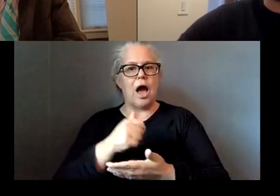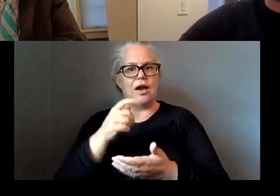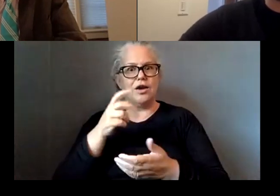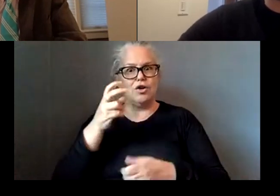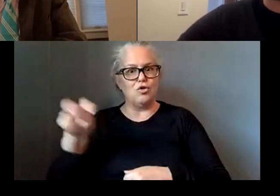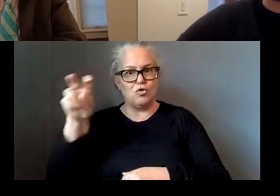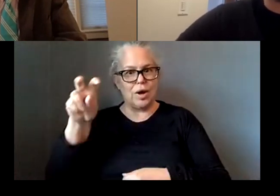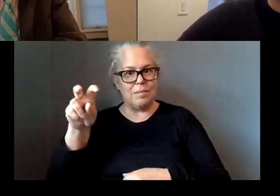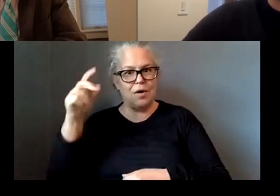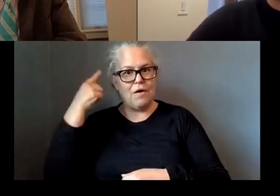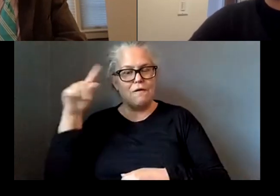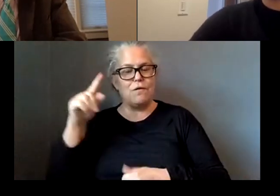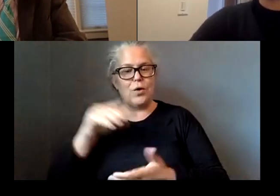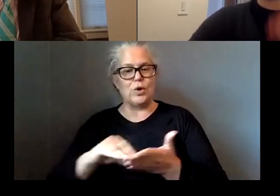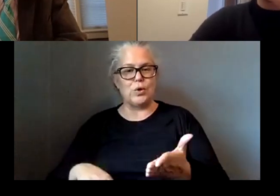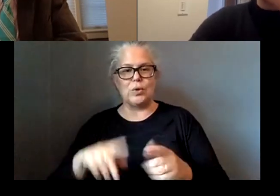when we were in school?